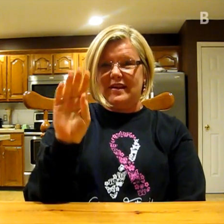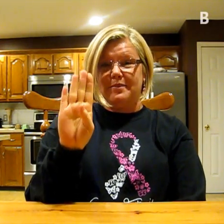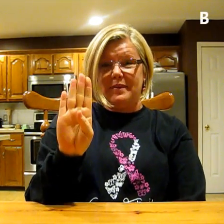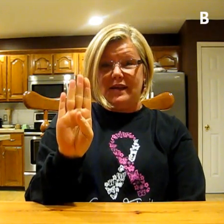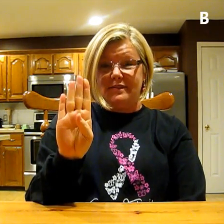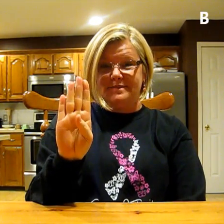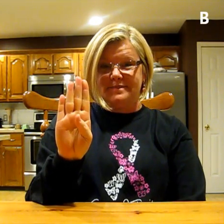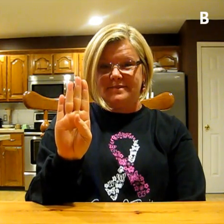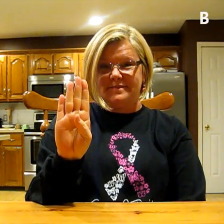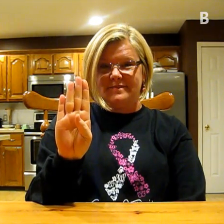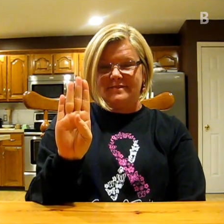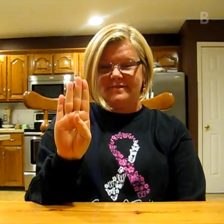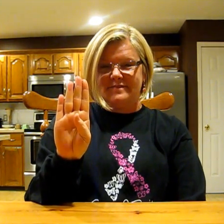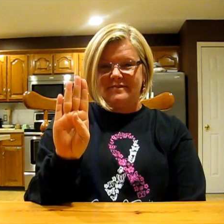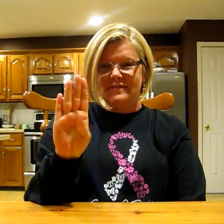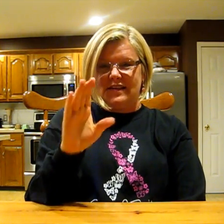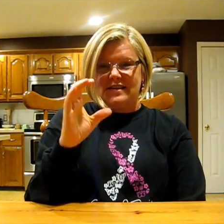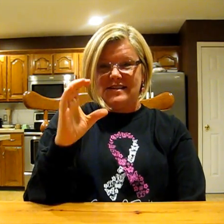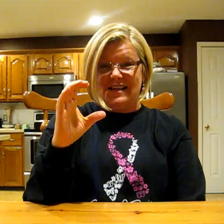B. C.